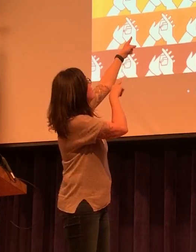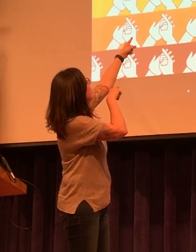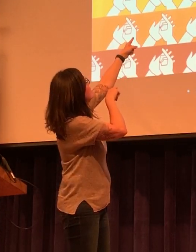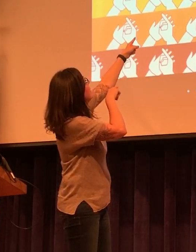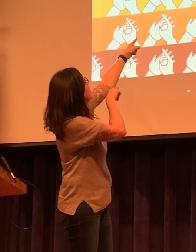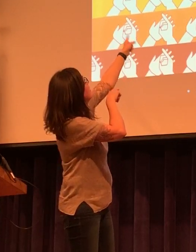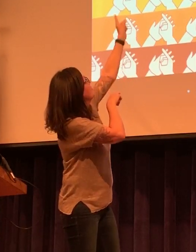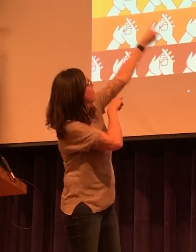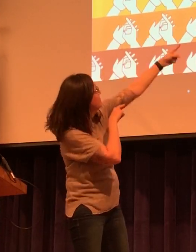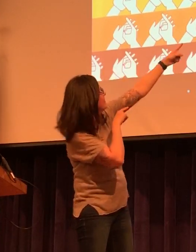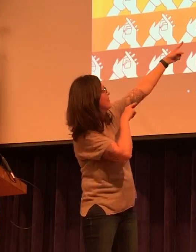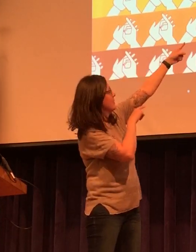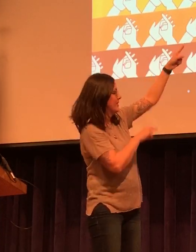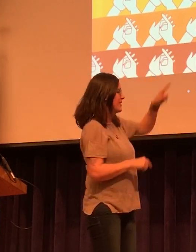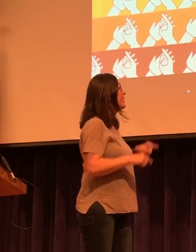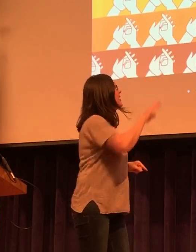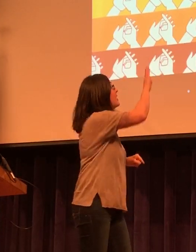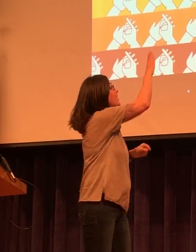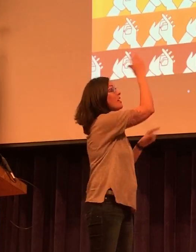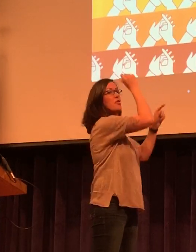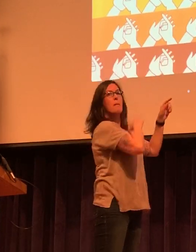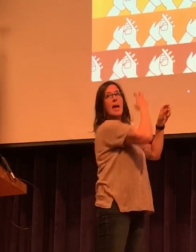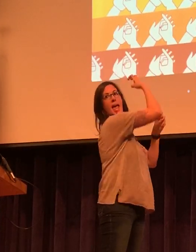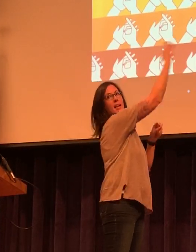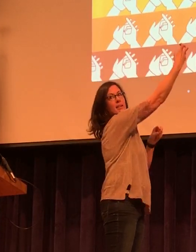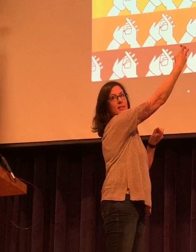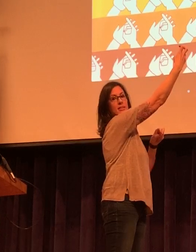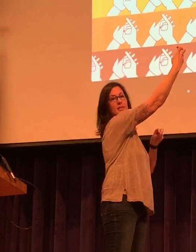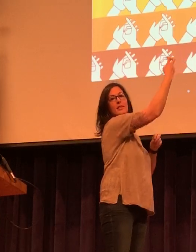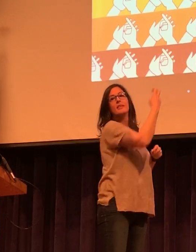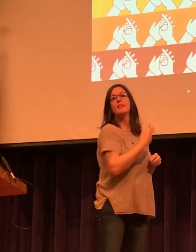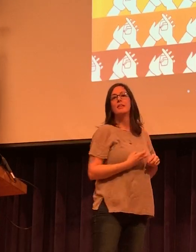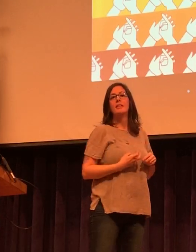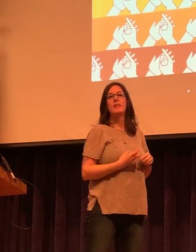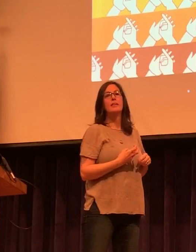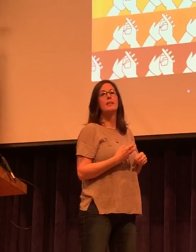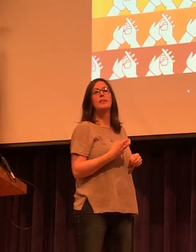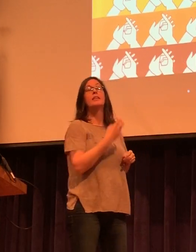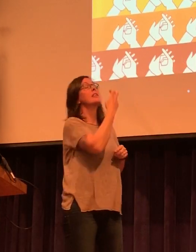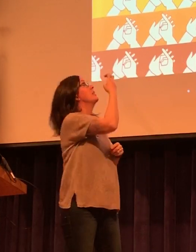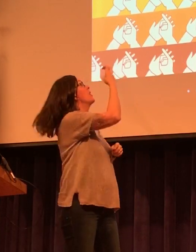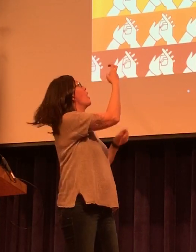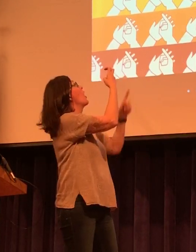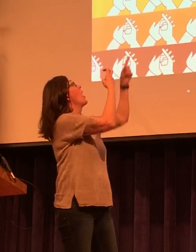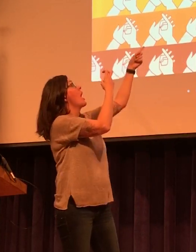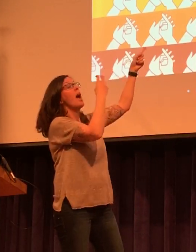William Stokoe is pictured here on the far right. He's the gentleman in glasses.